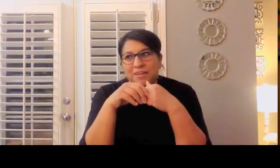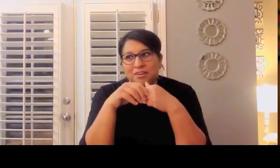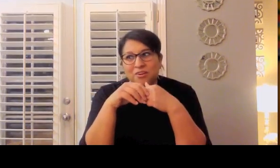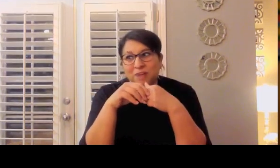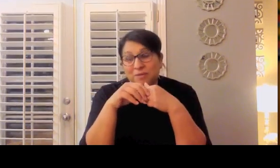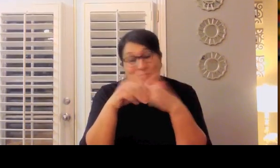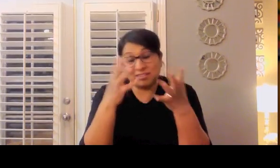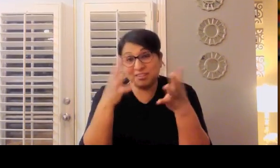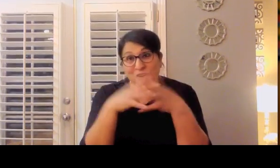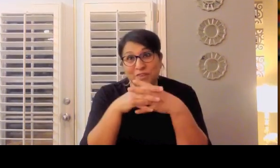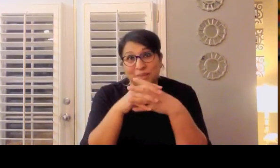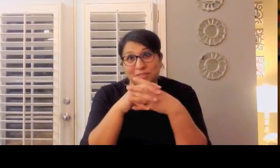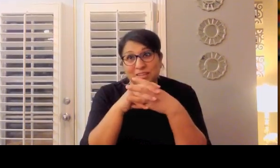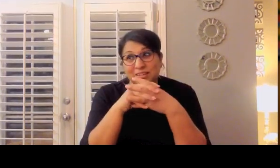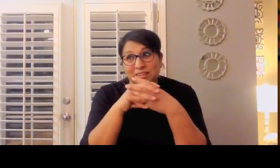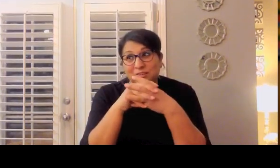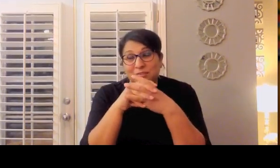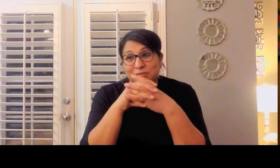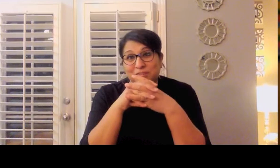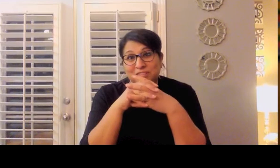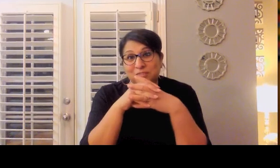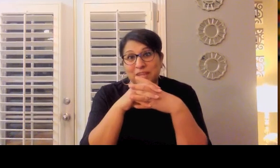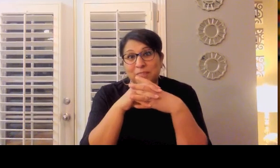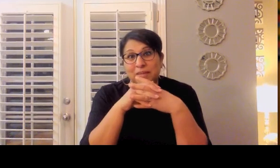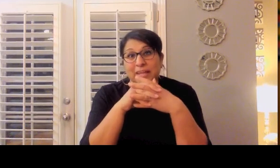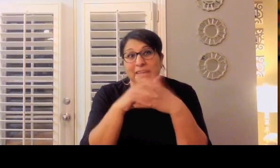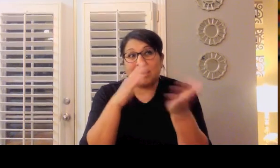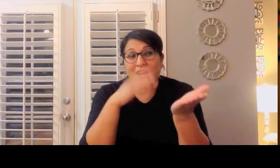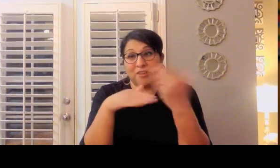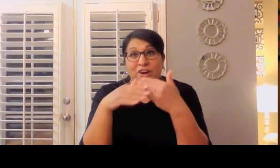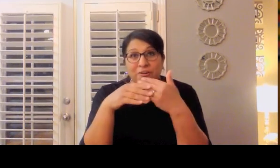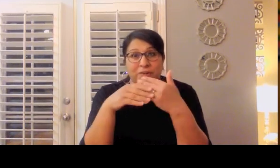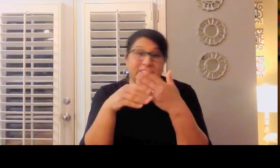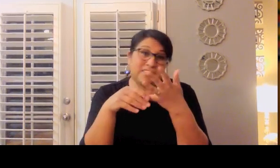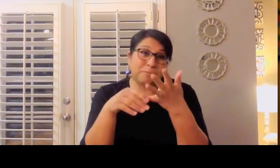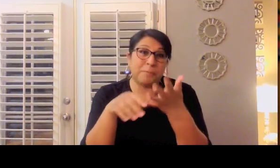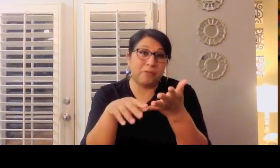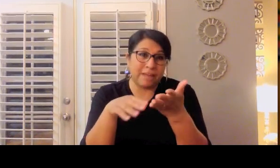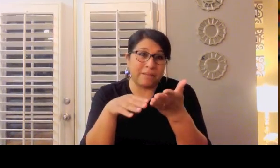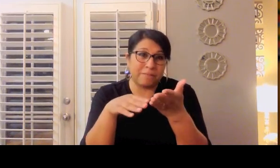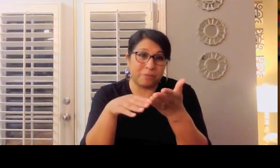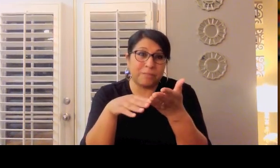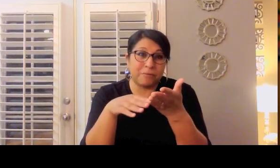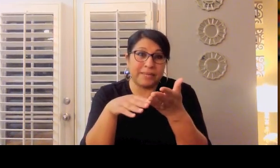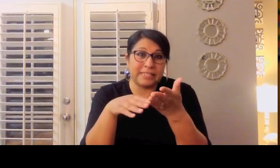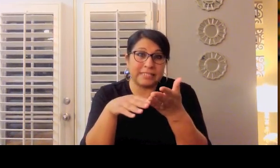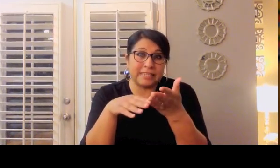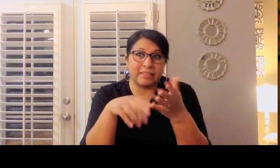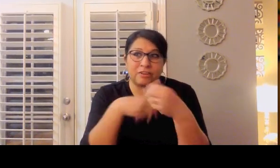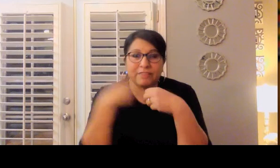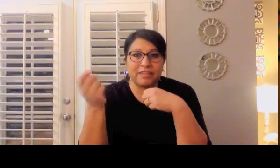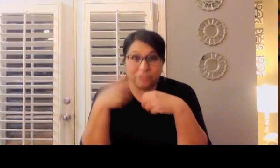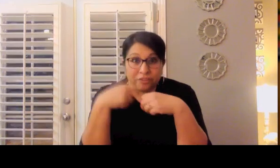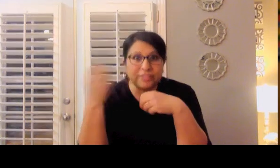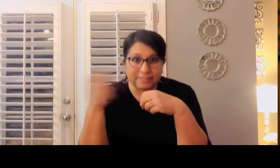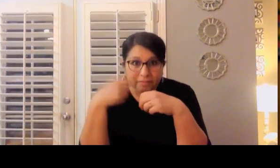But no, because of COVID, I would think, you know, it would have slowed down. But on the contrary, since people are having birthday parades, mm-hmm.